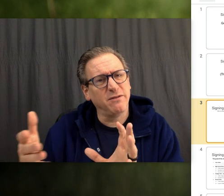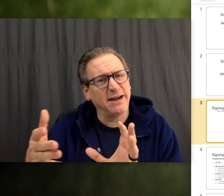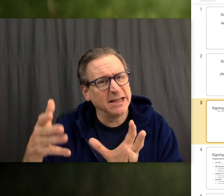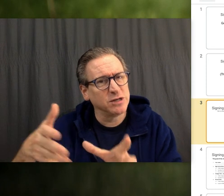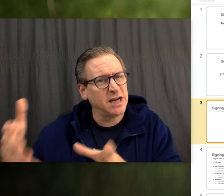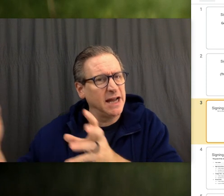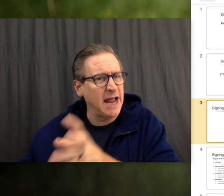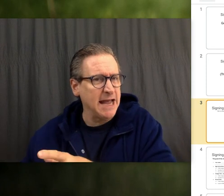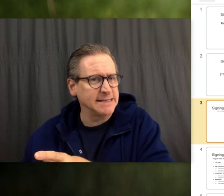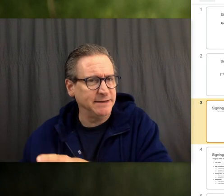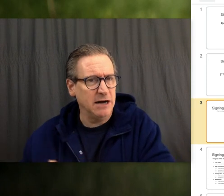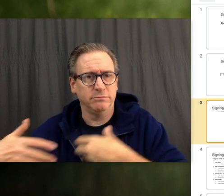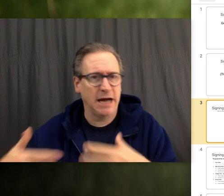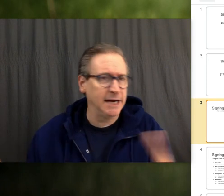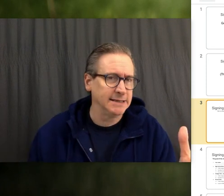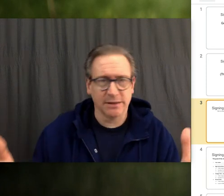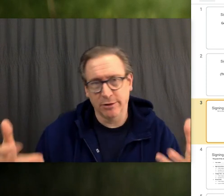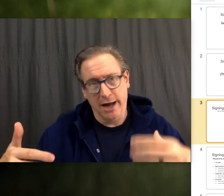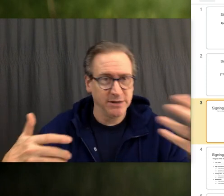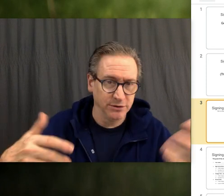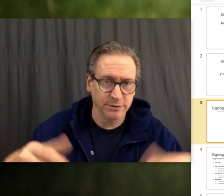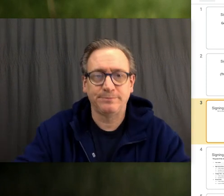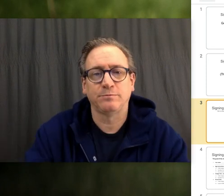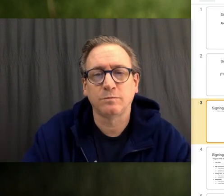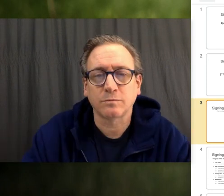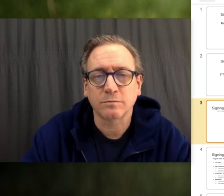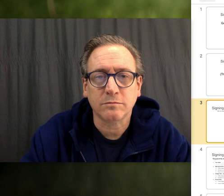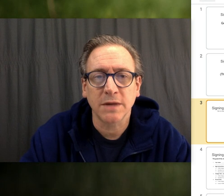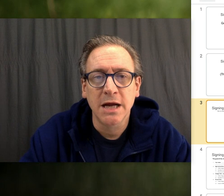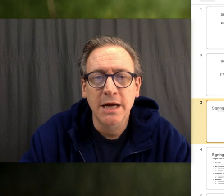build off of the fact that you're studying ASL now, how do you tell someone I'm a student?